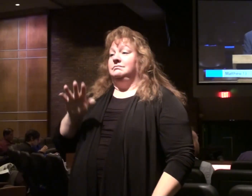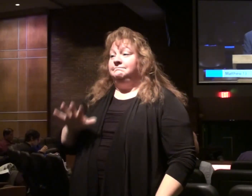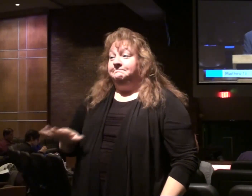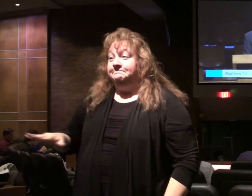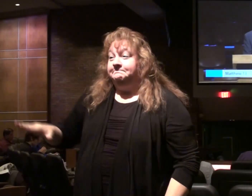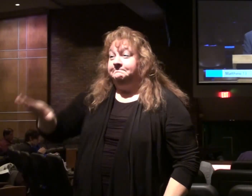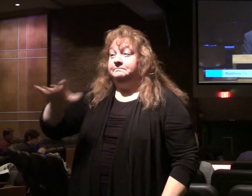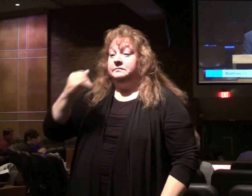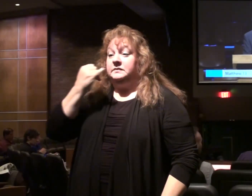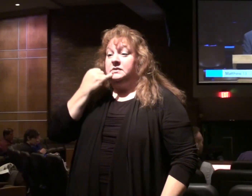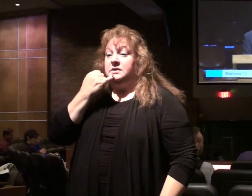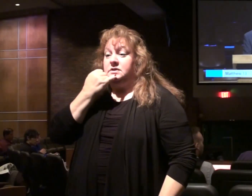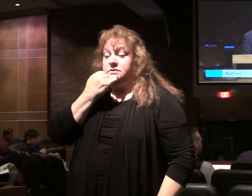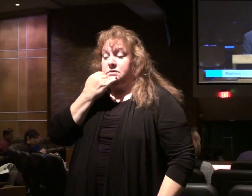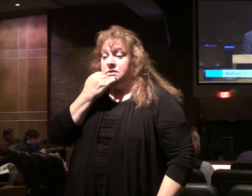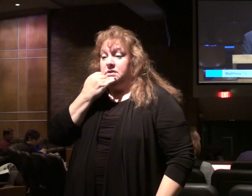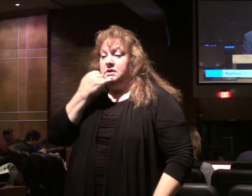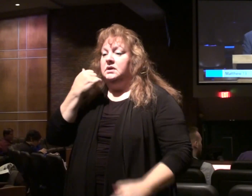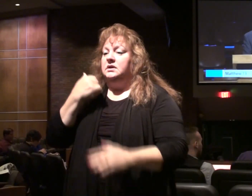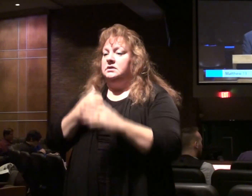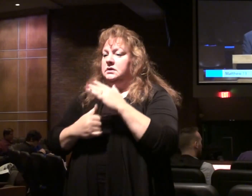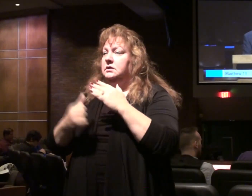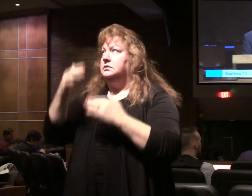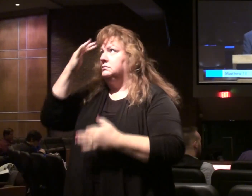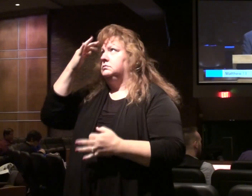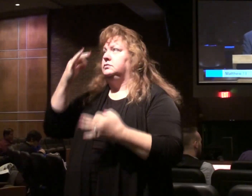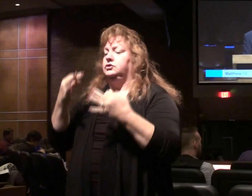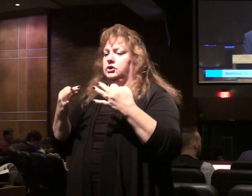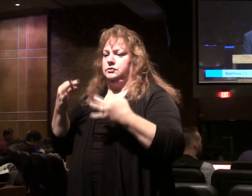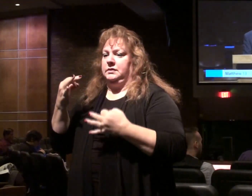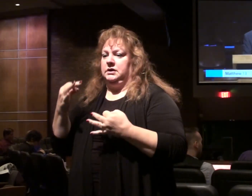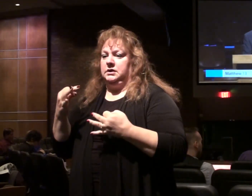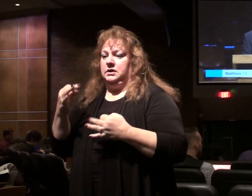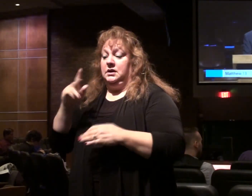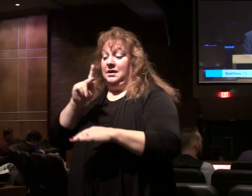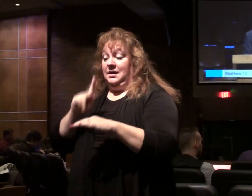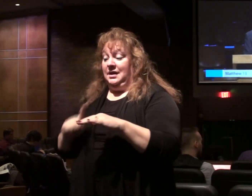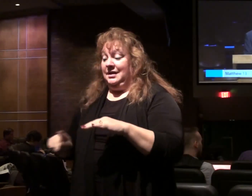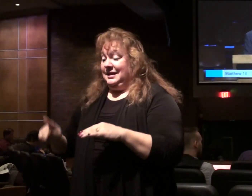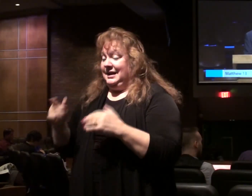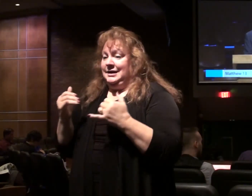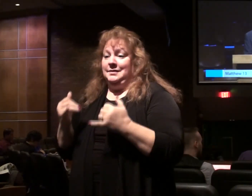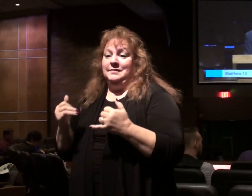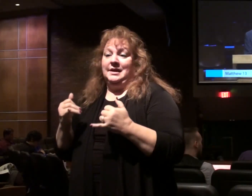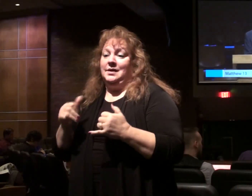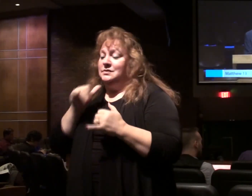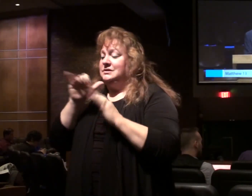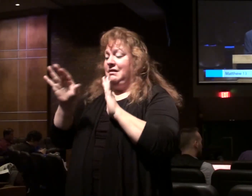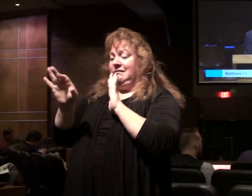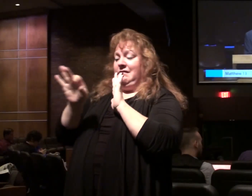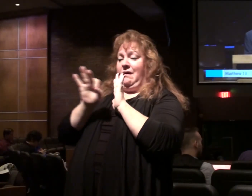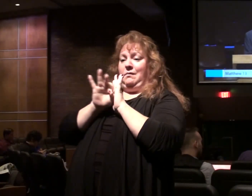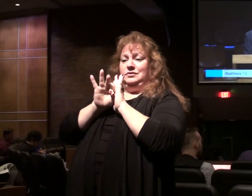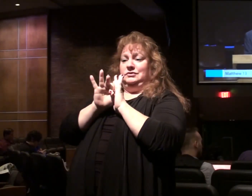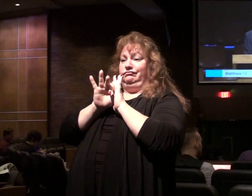is now being placed under judgment. The kingdom now is not an option for